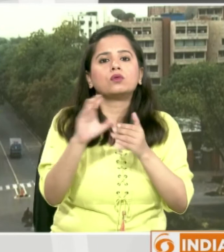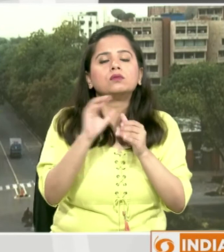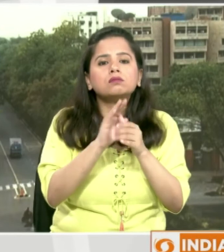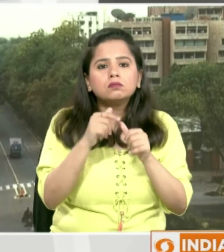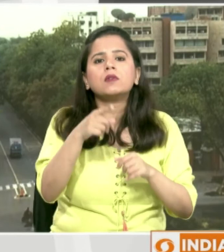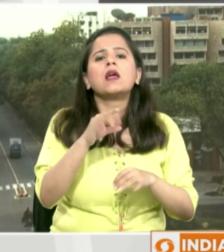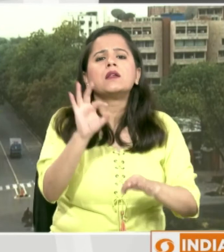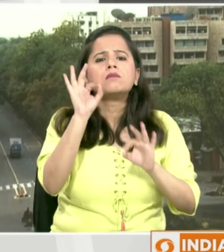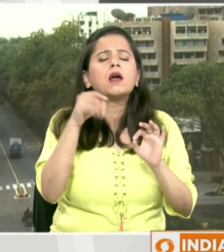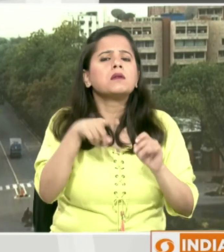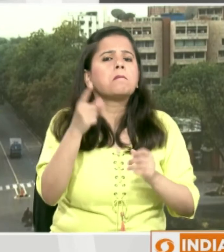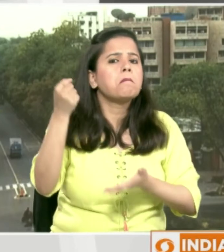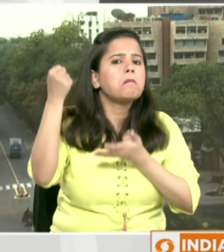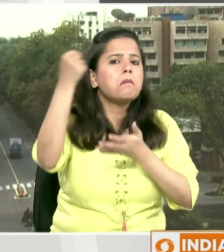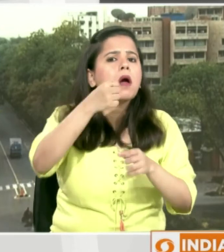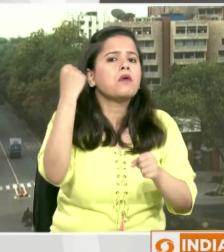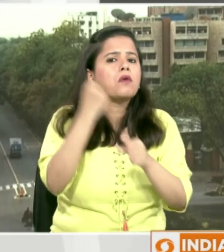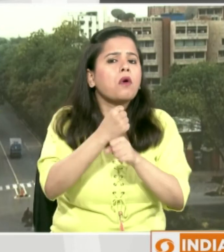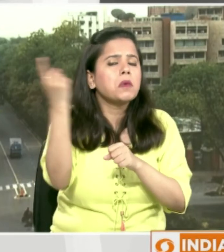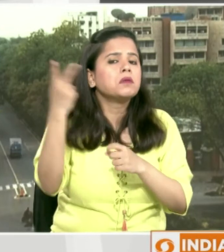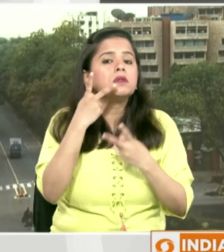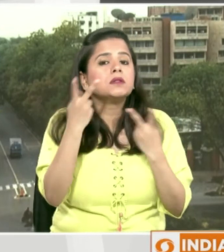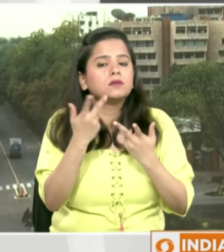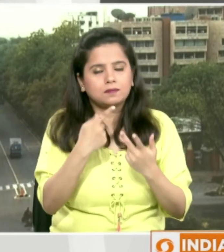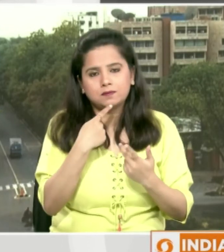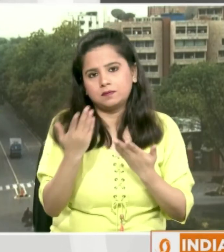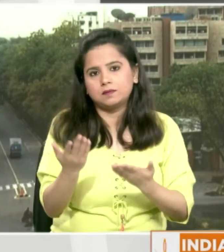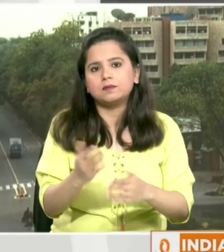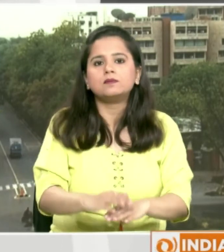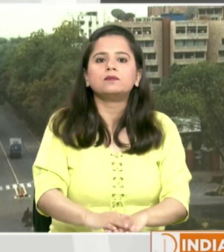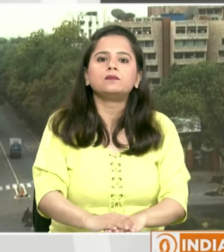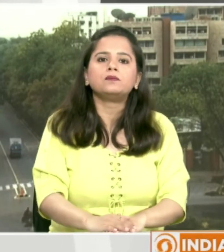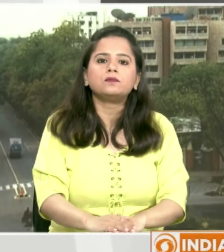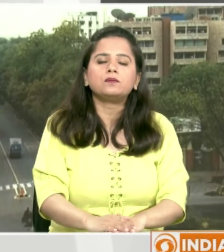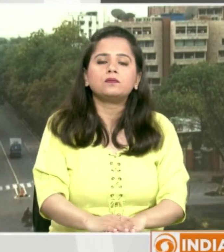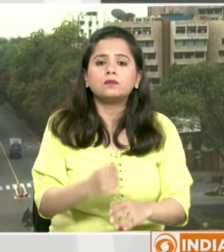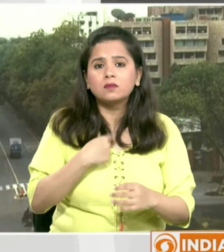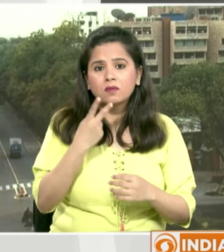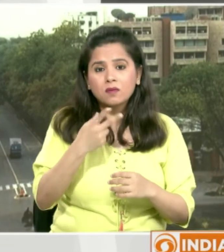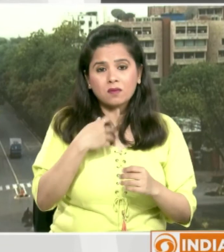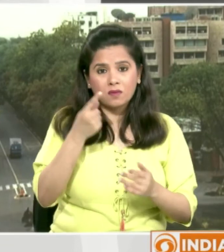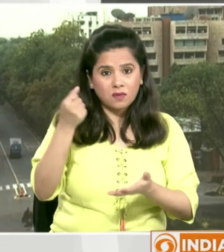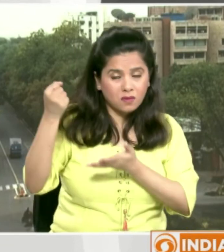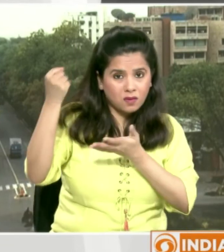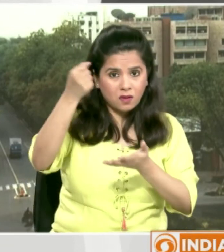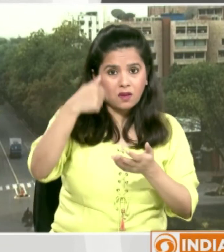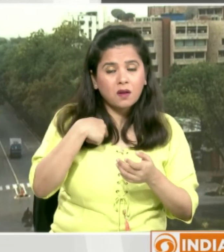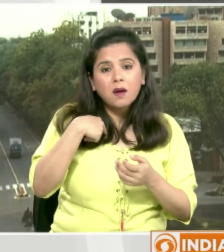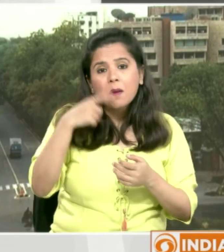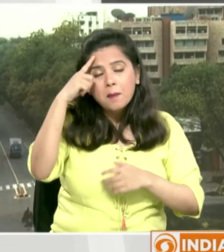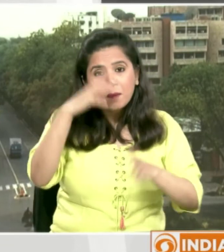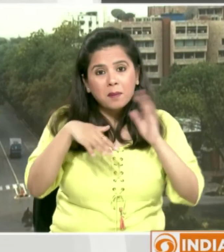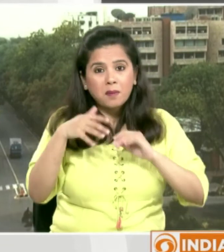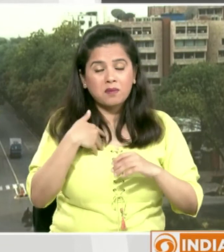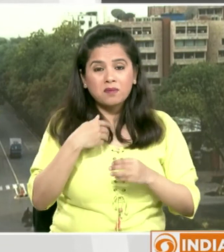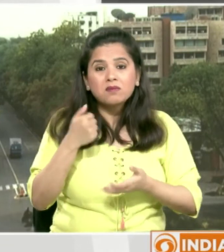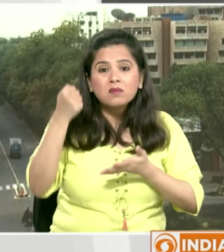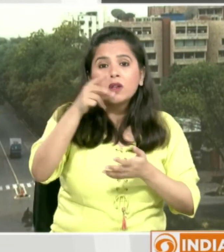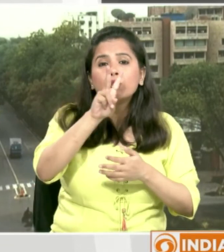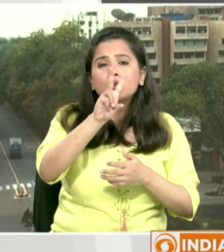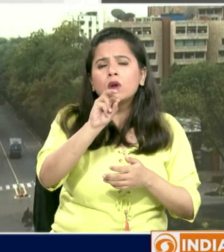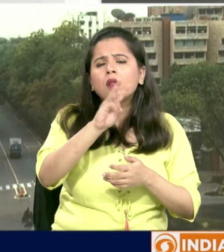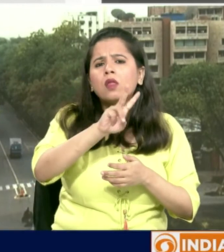special package announced by the government. We are delighted with the stimulus package for rupees 20 lakh crore announced